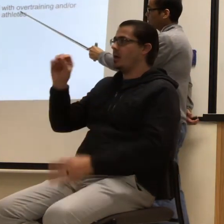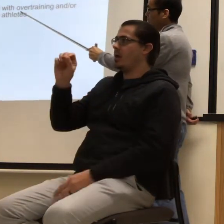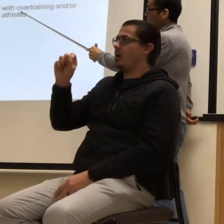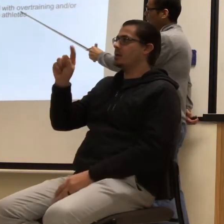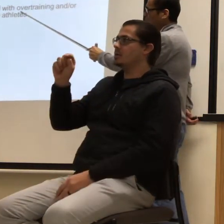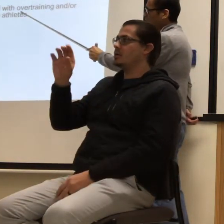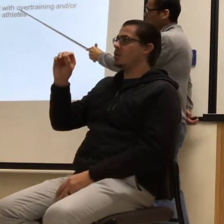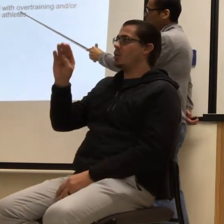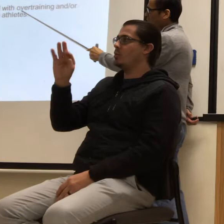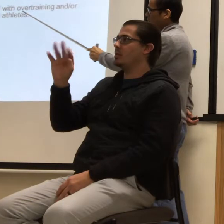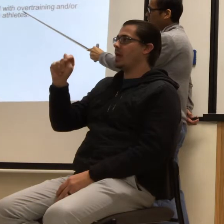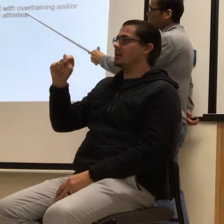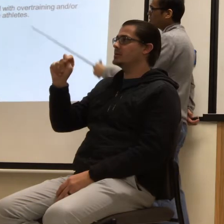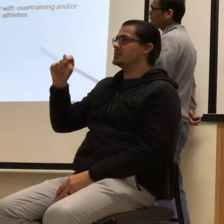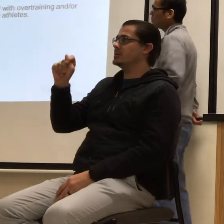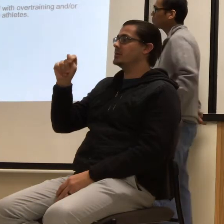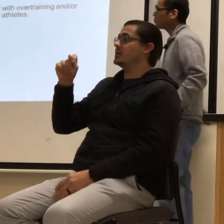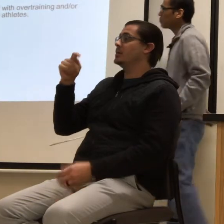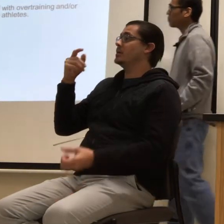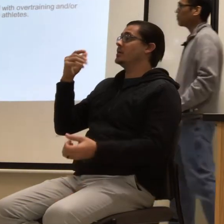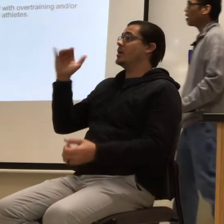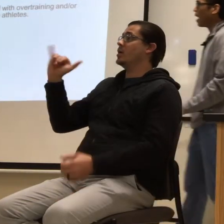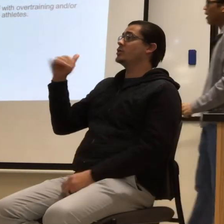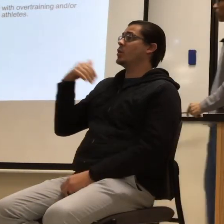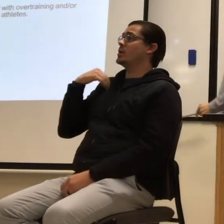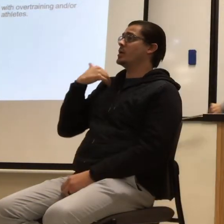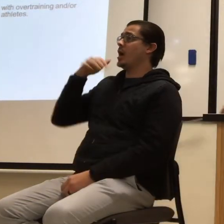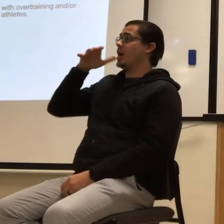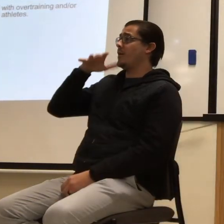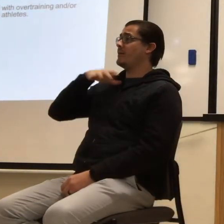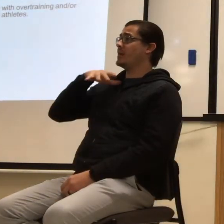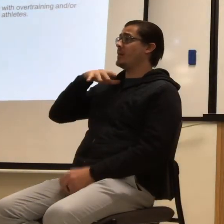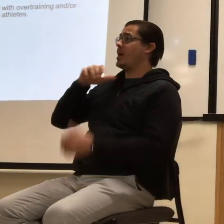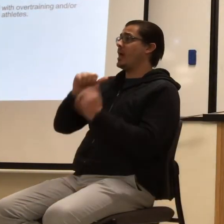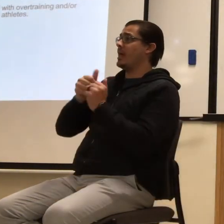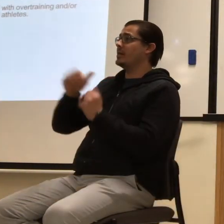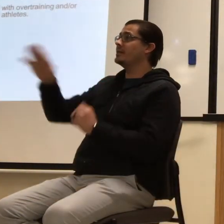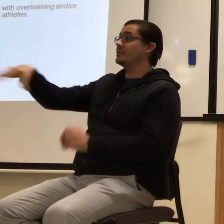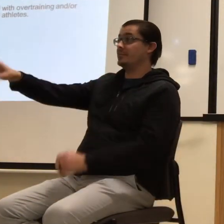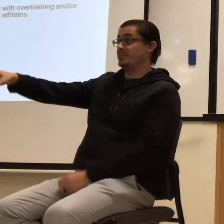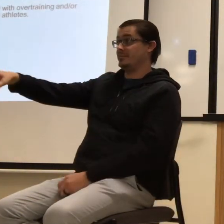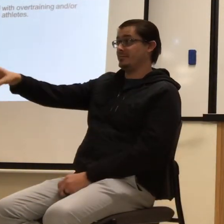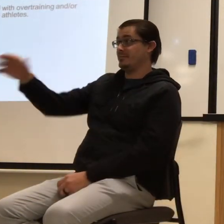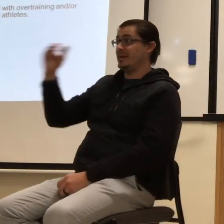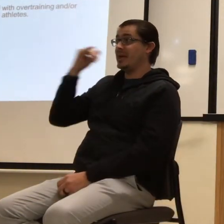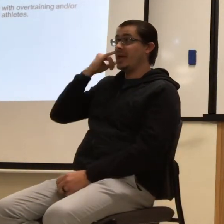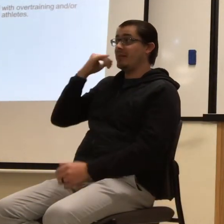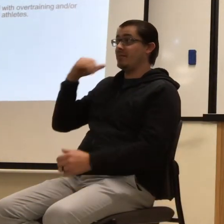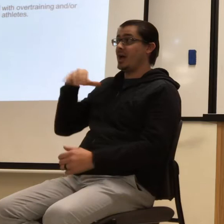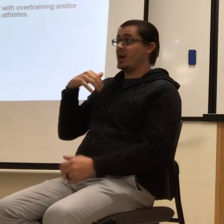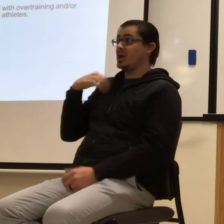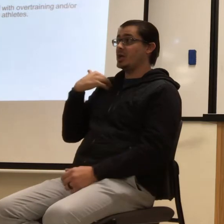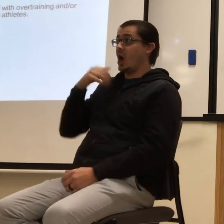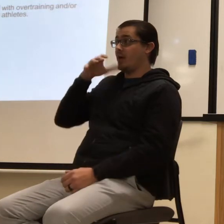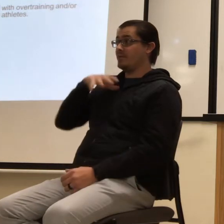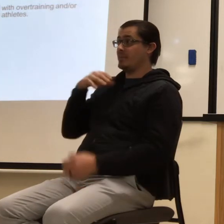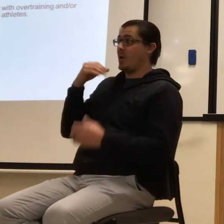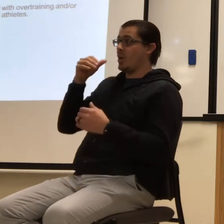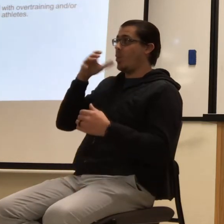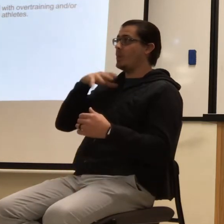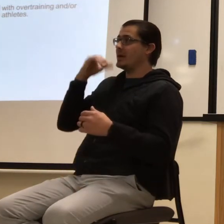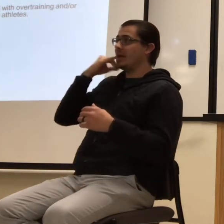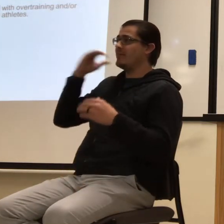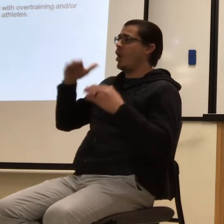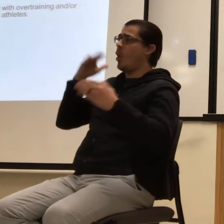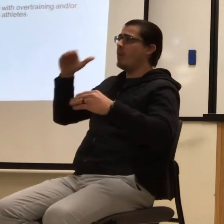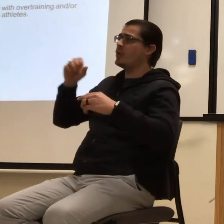osteoblasts. Also, in young female athletes, overtraining can do it. So even though mechanical load